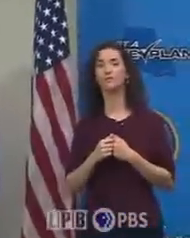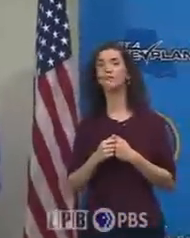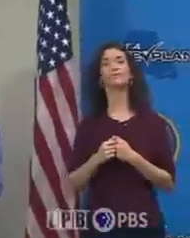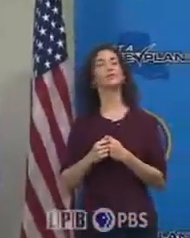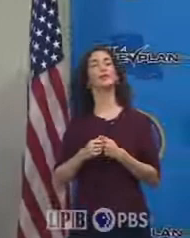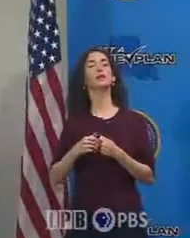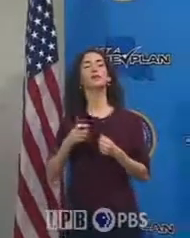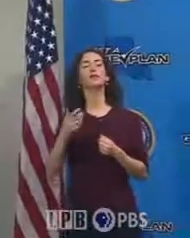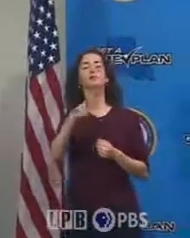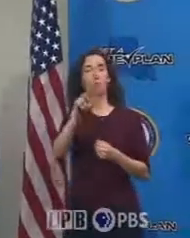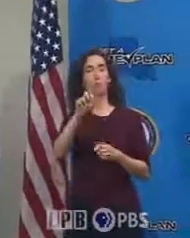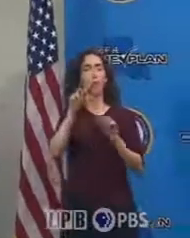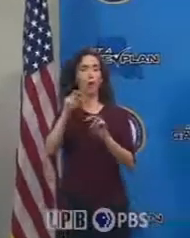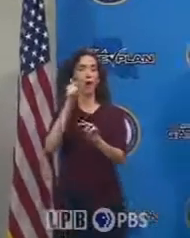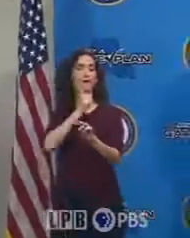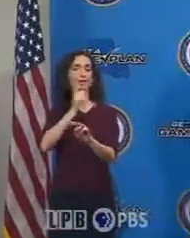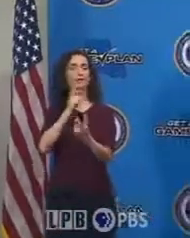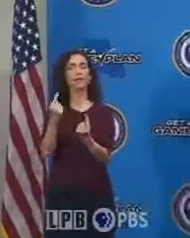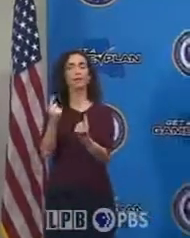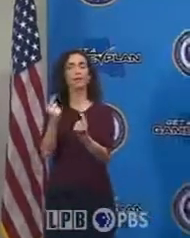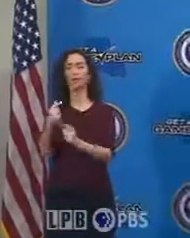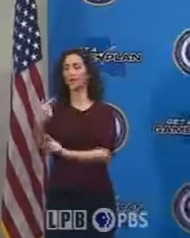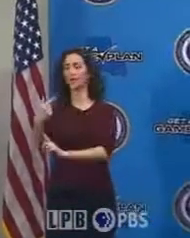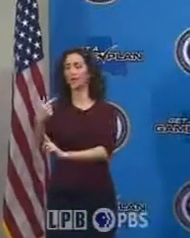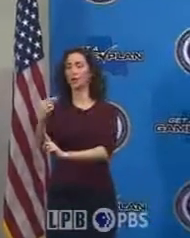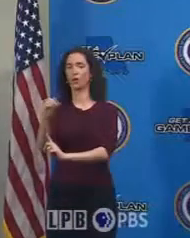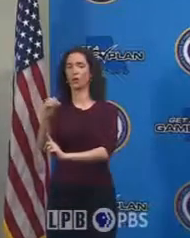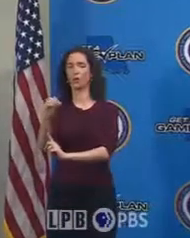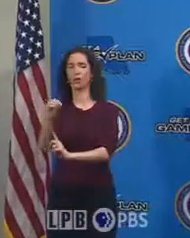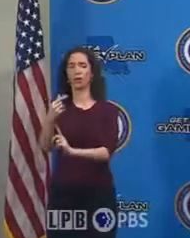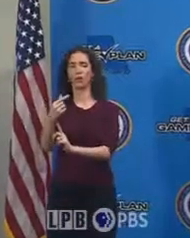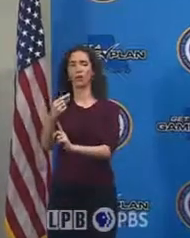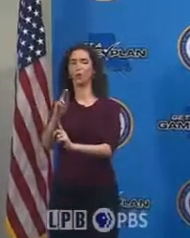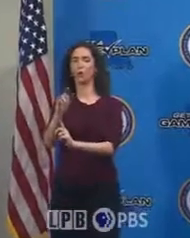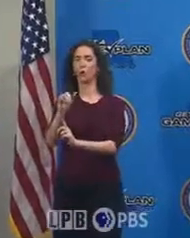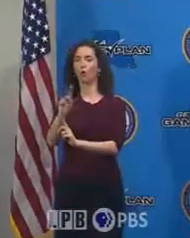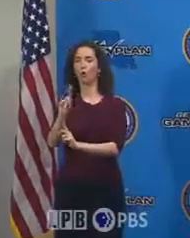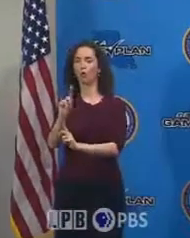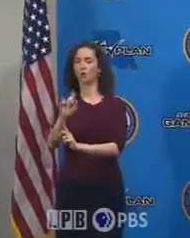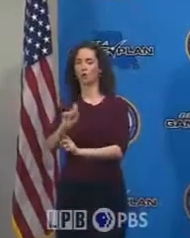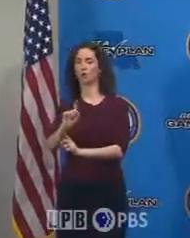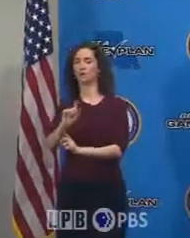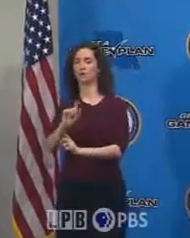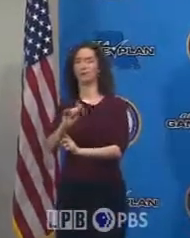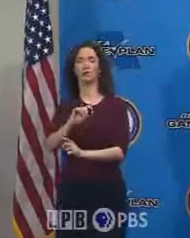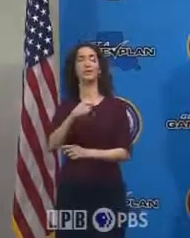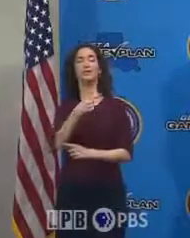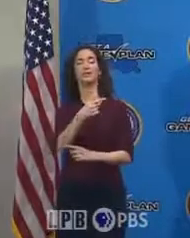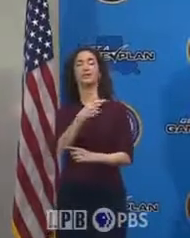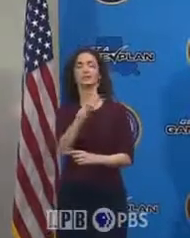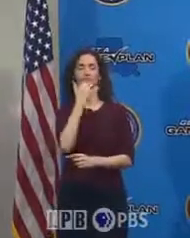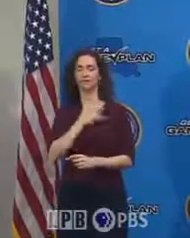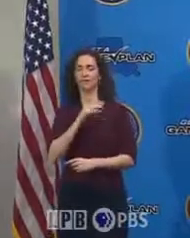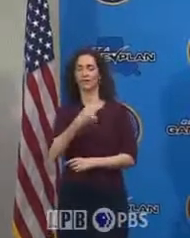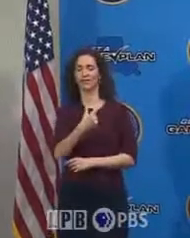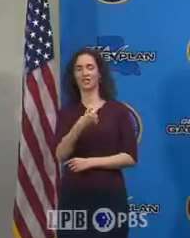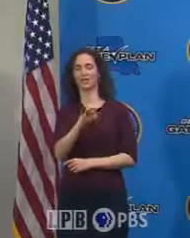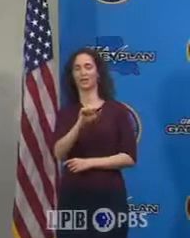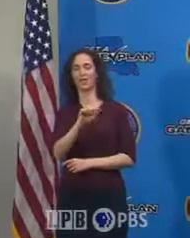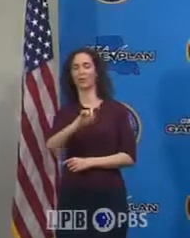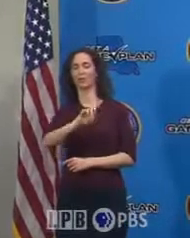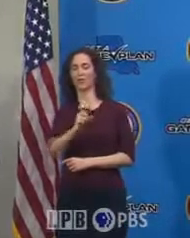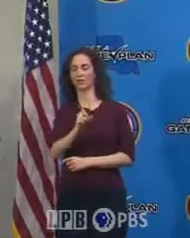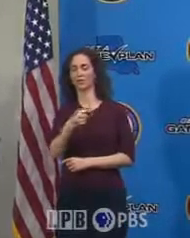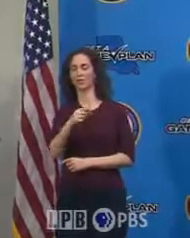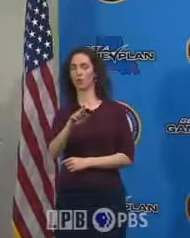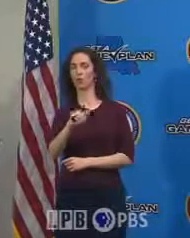basis, you can go to GoGuardLA.gov, and that GO is GEAUX. And we update that